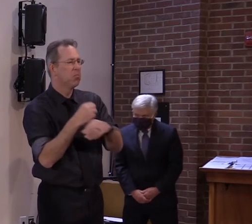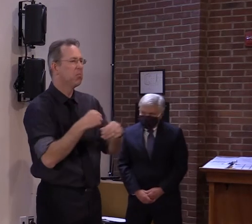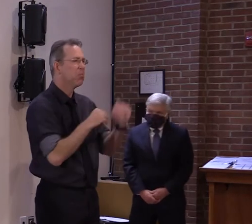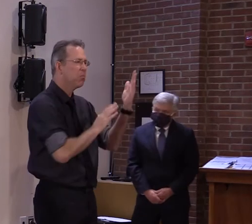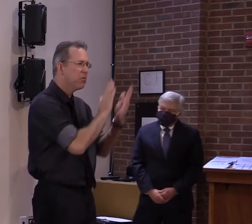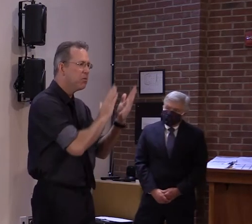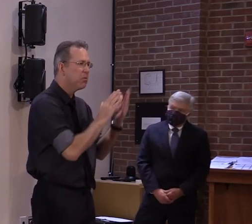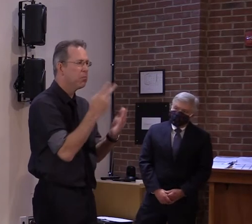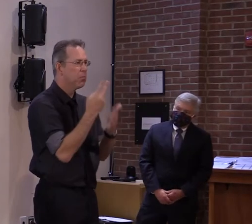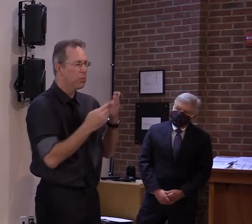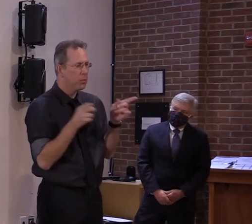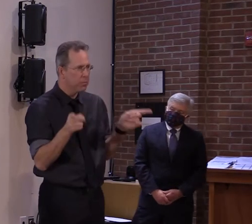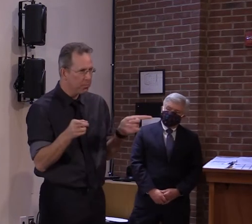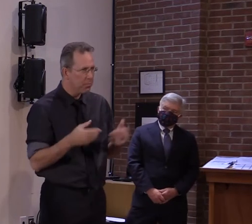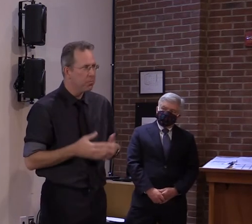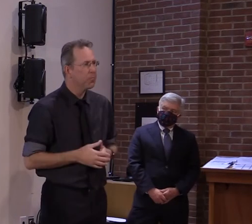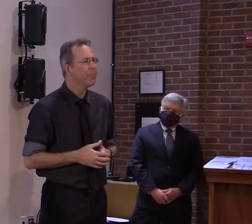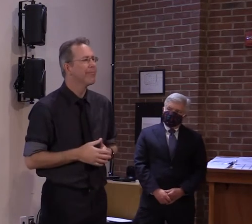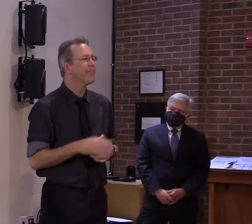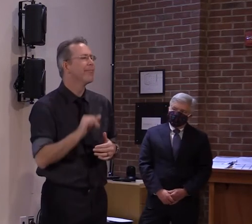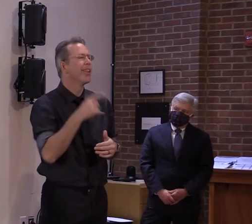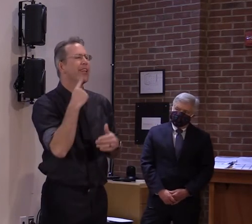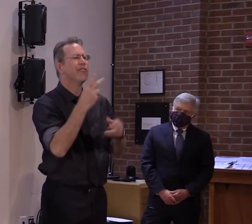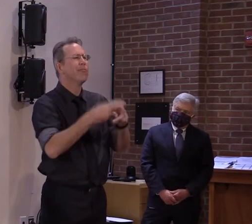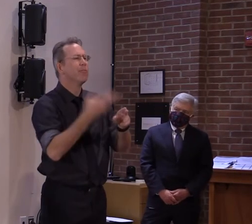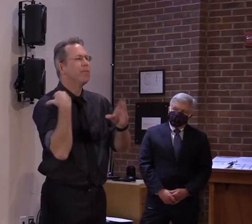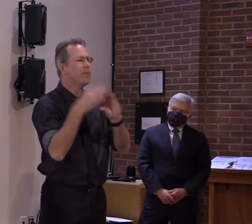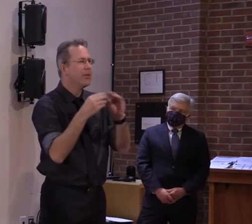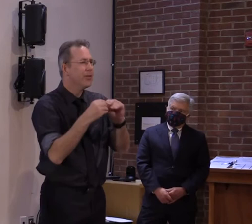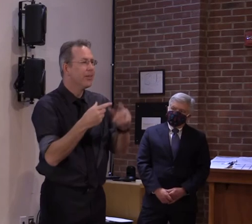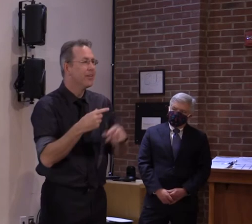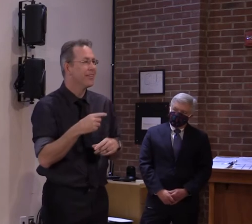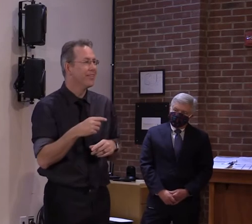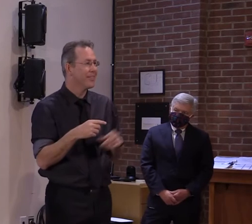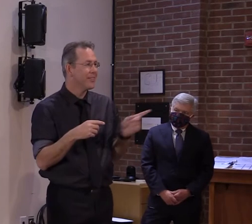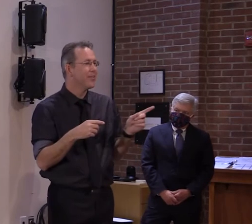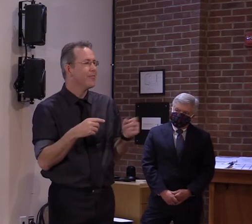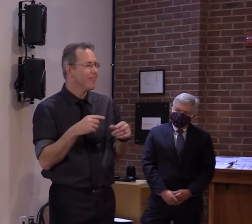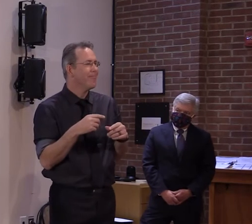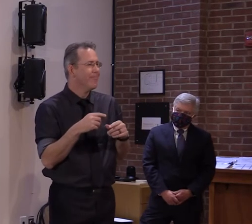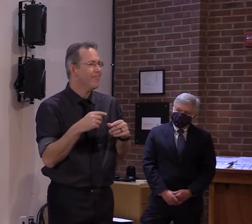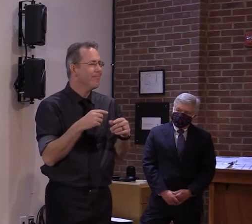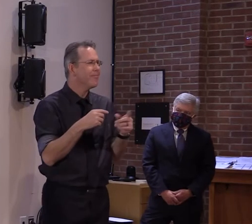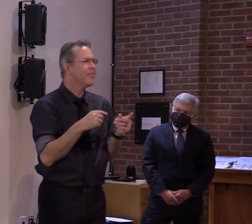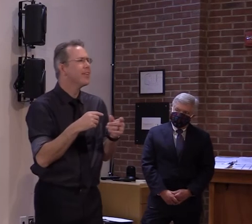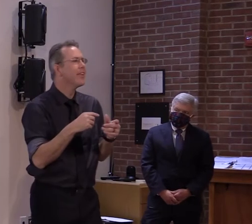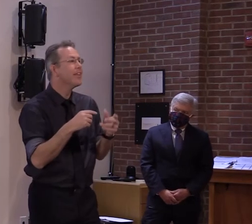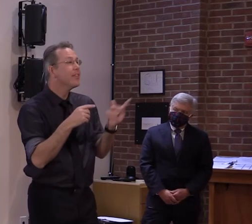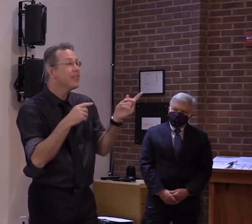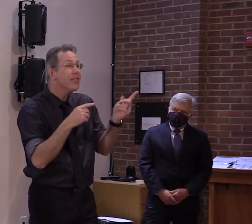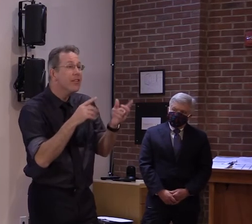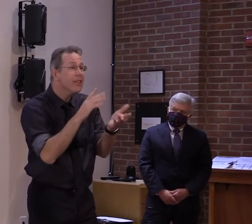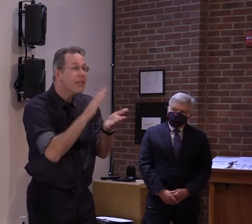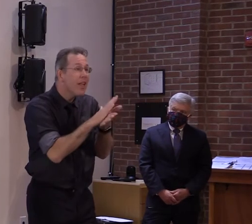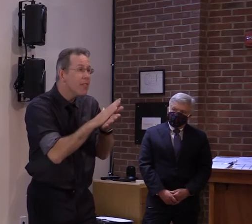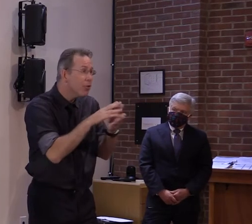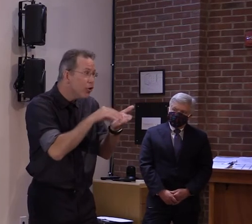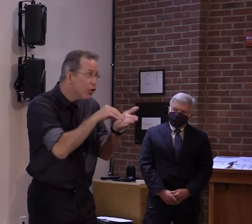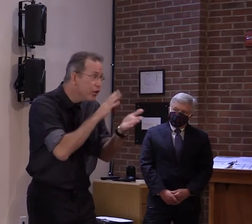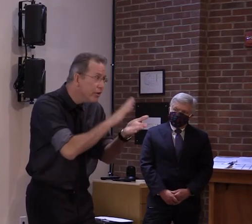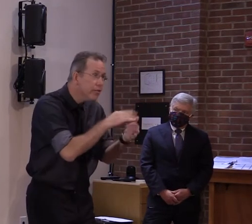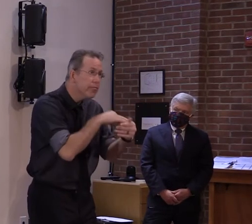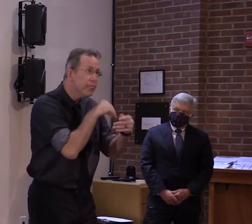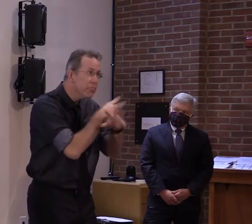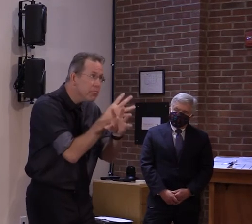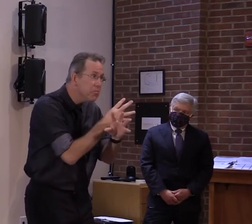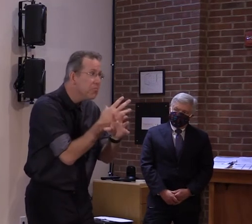centers, you know, we think of their learning in particular being largely hands-on, and they do are largely focused on in-person, but a better part of what they do is to